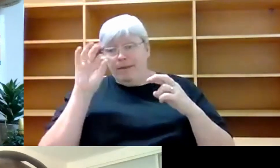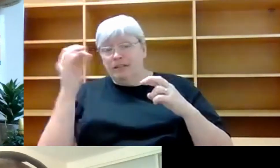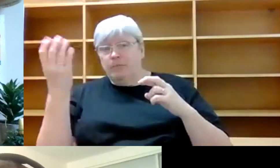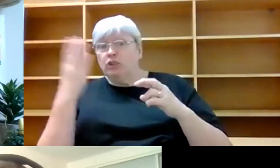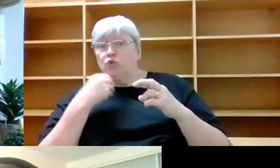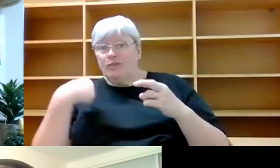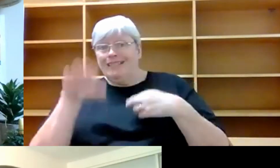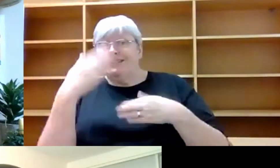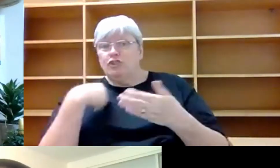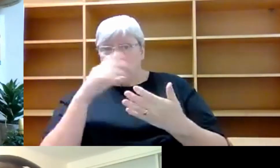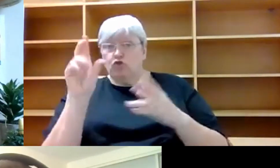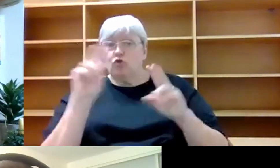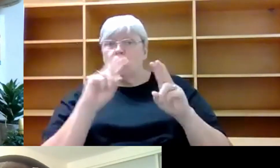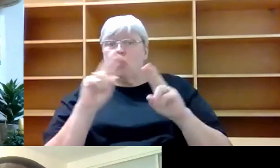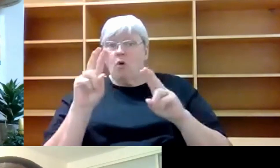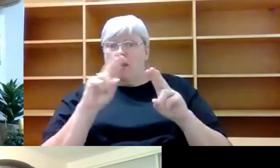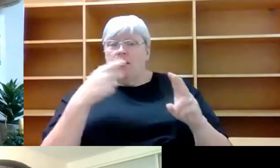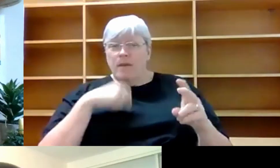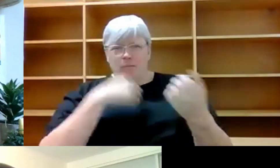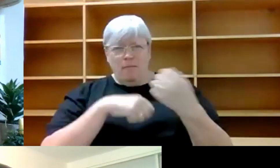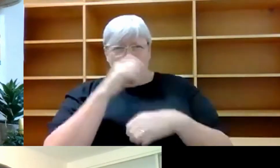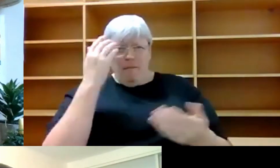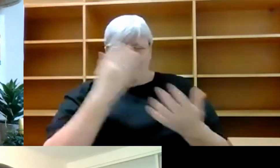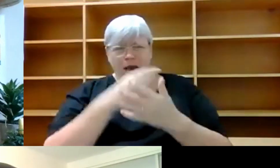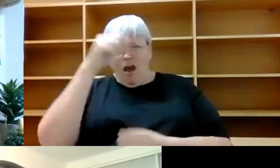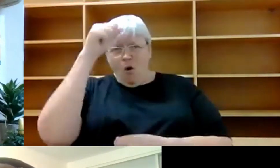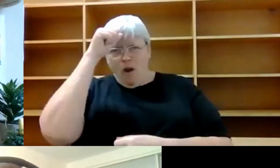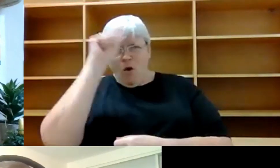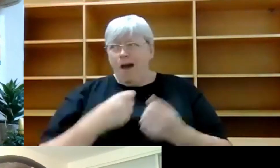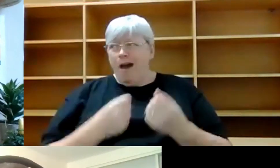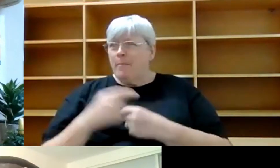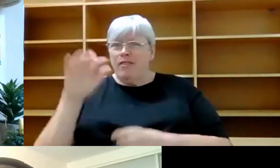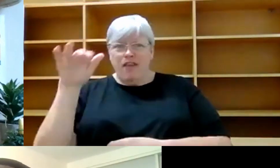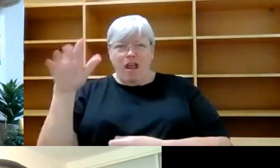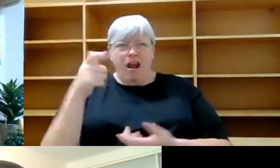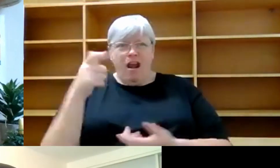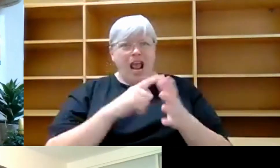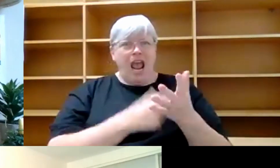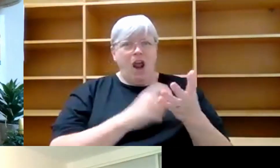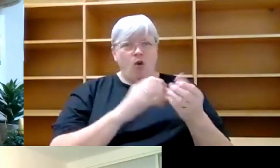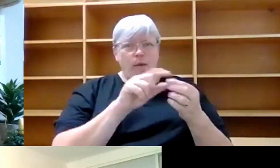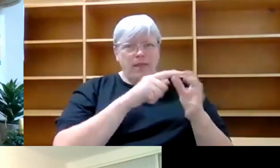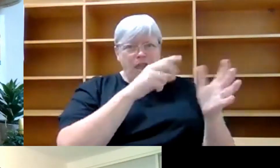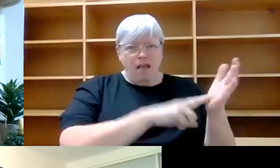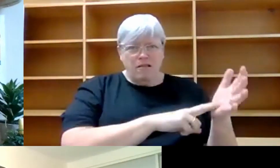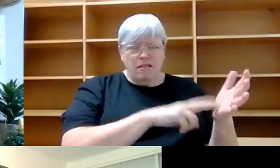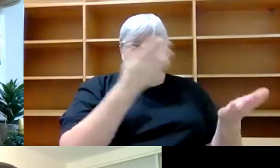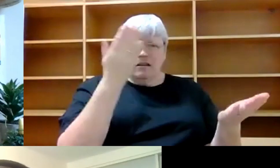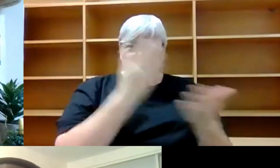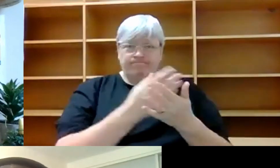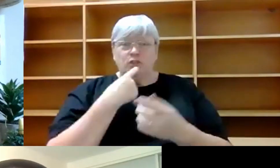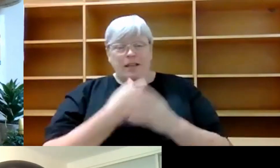be studied, so people are aware of what happened in the Caribbean. And as you mentioned so eloquently before,